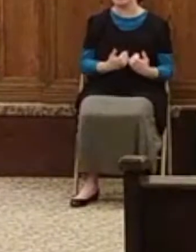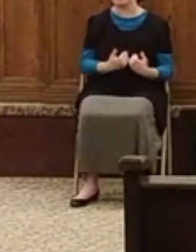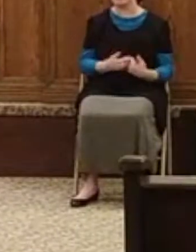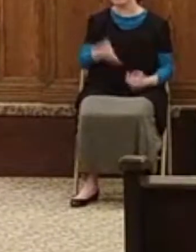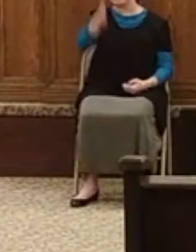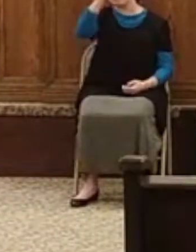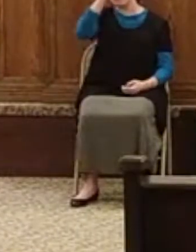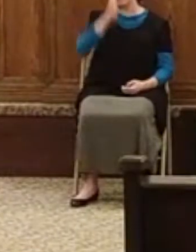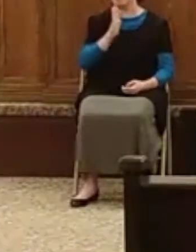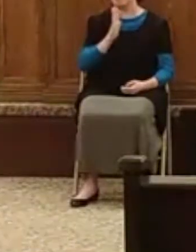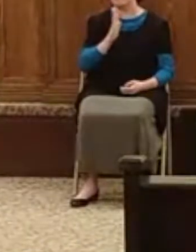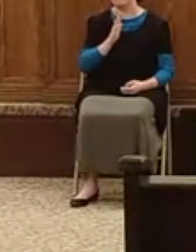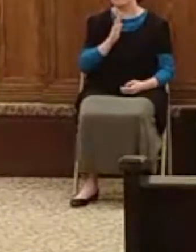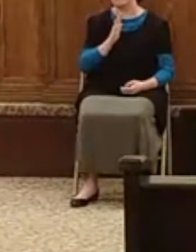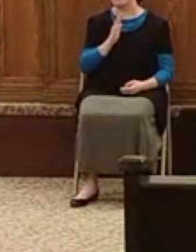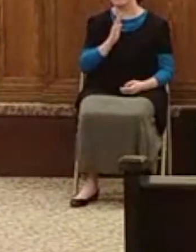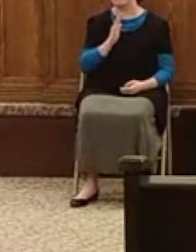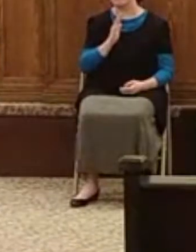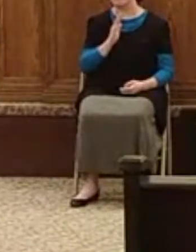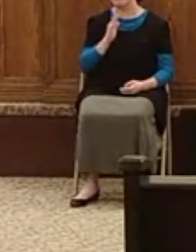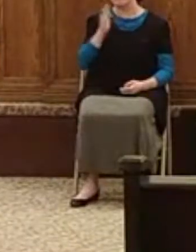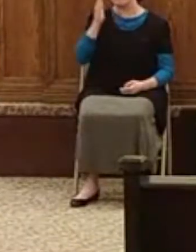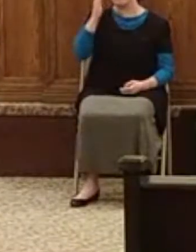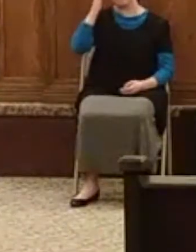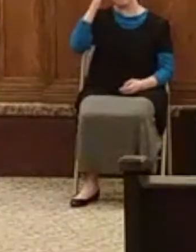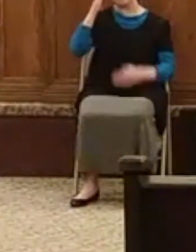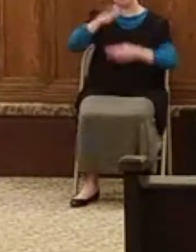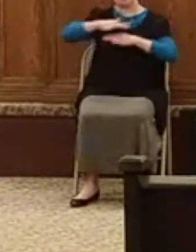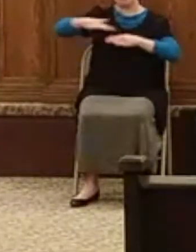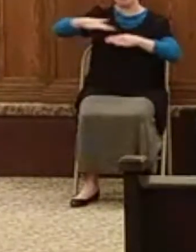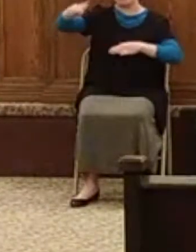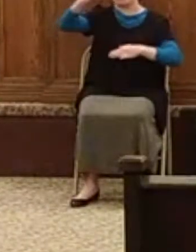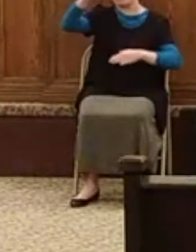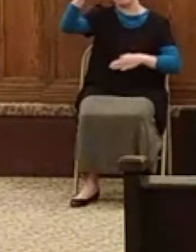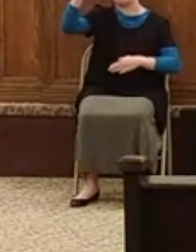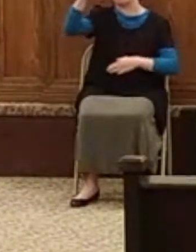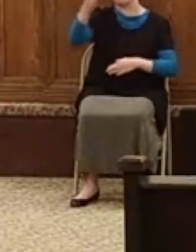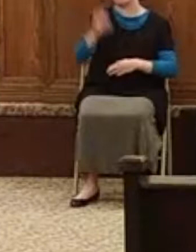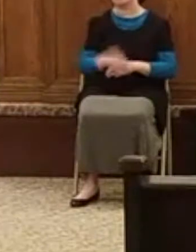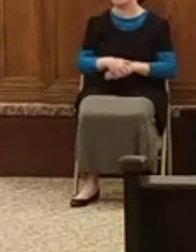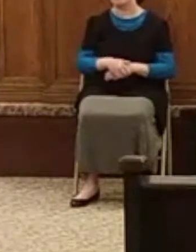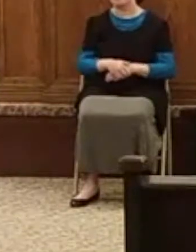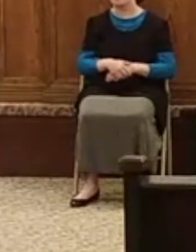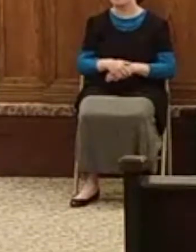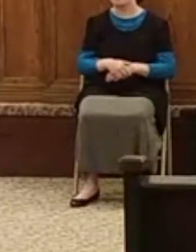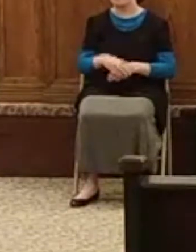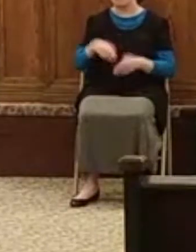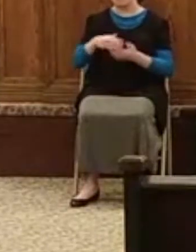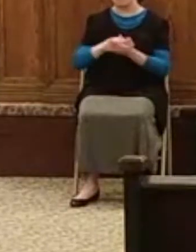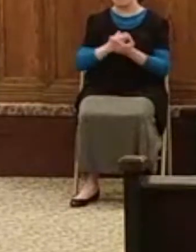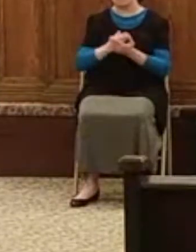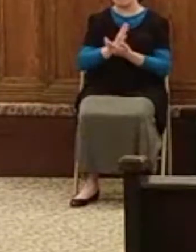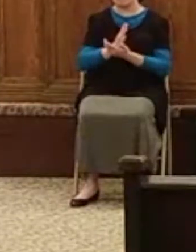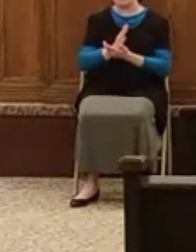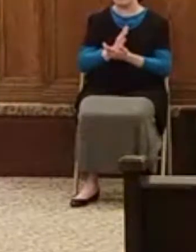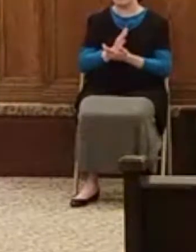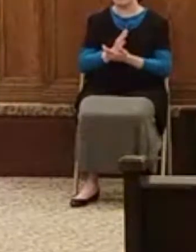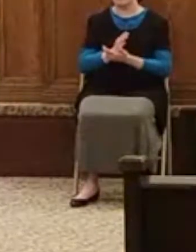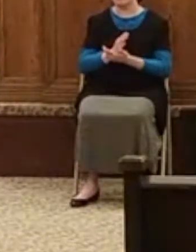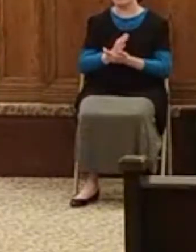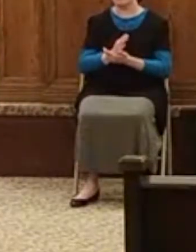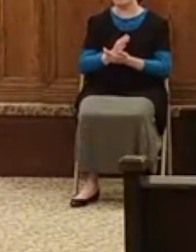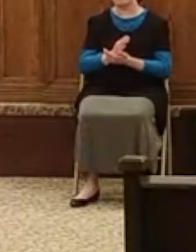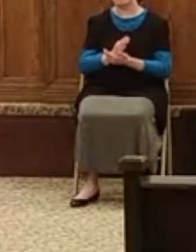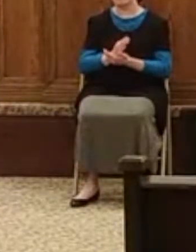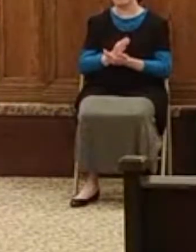sir. And God thought so highly of him that he allowed him to be in